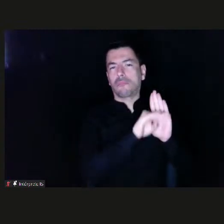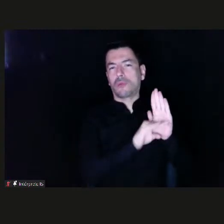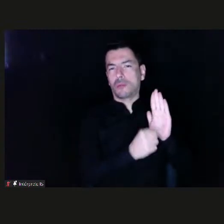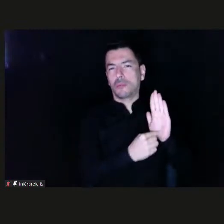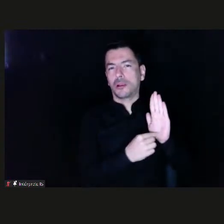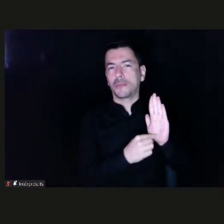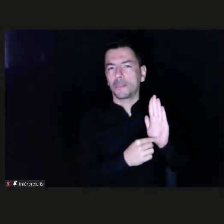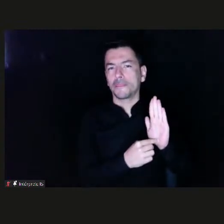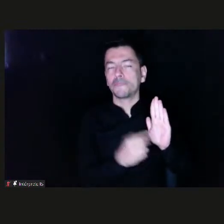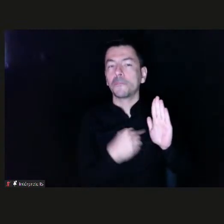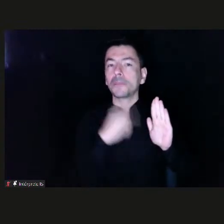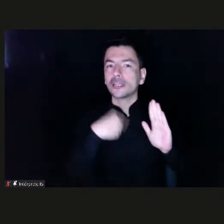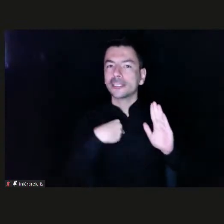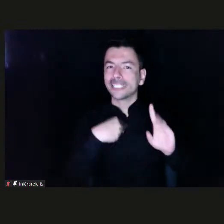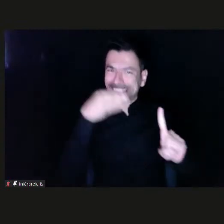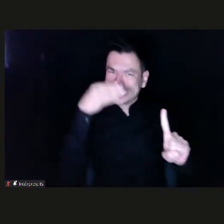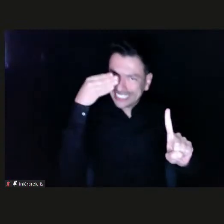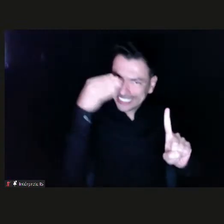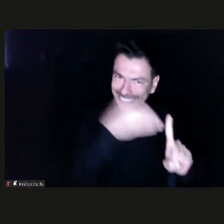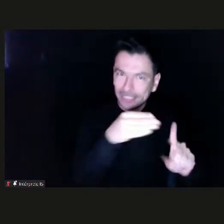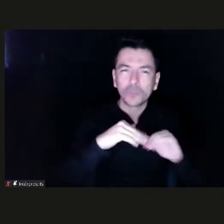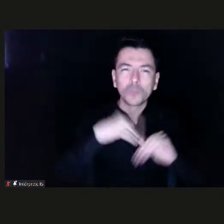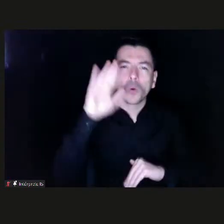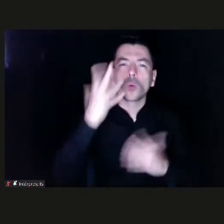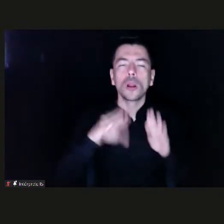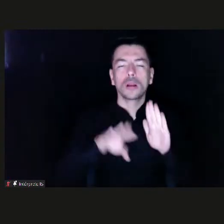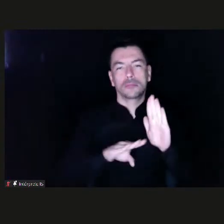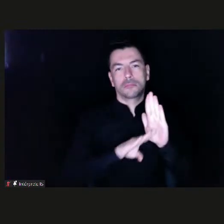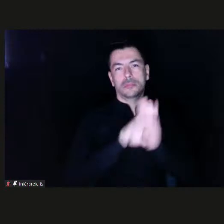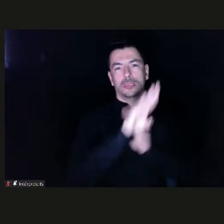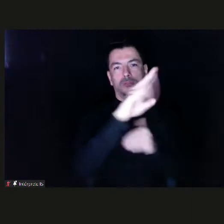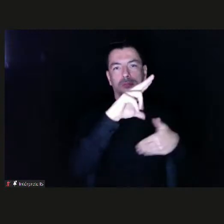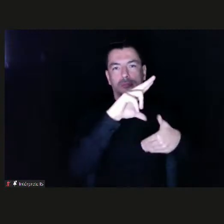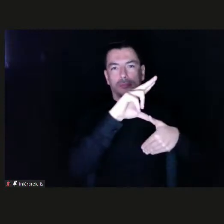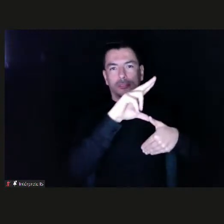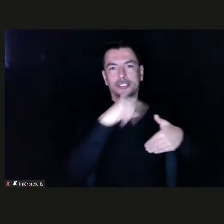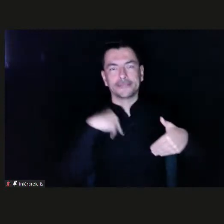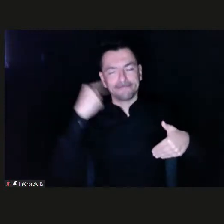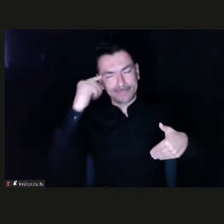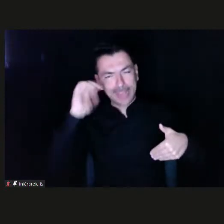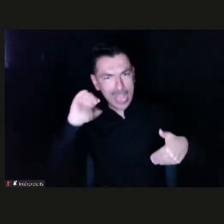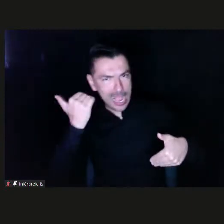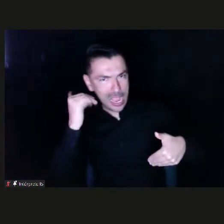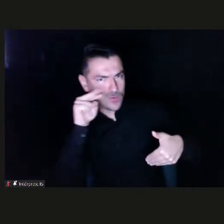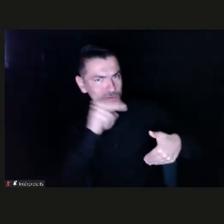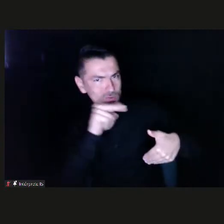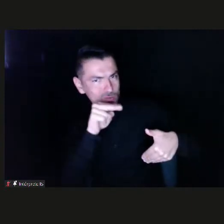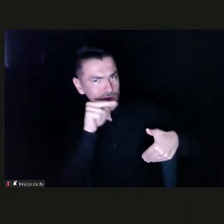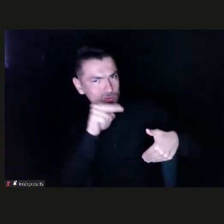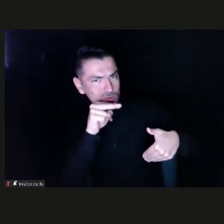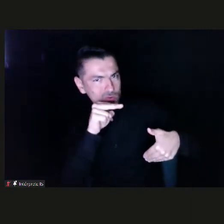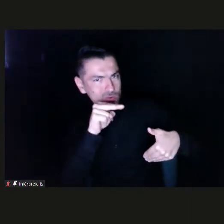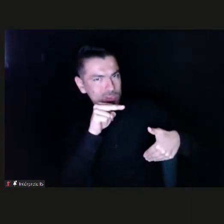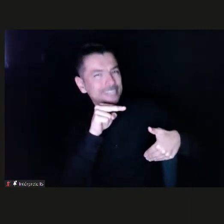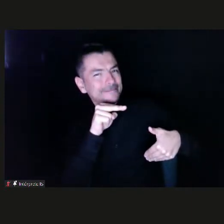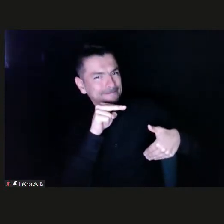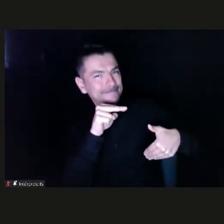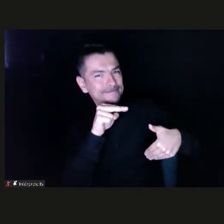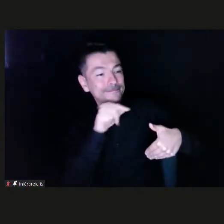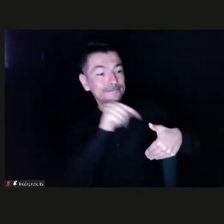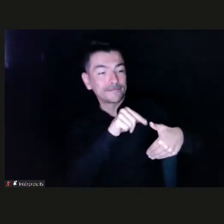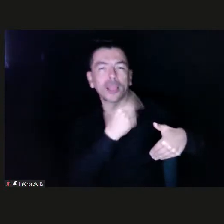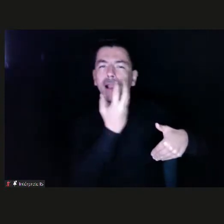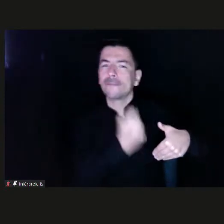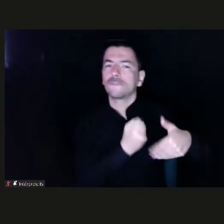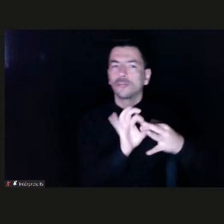our partners here in Latin America, our experts, with the experts in Europe, Africa, and